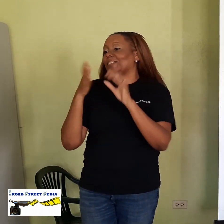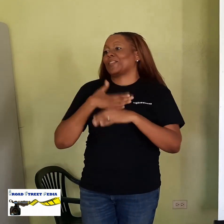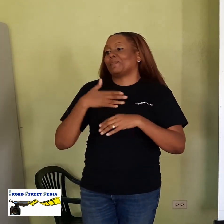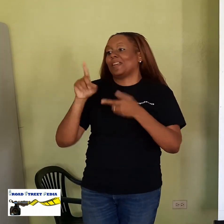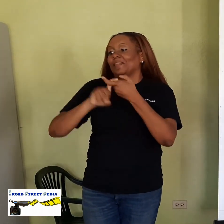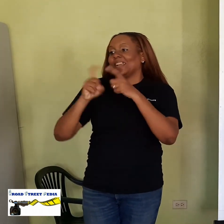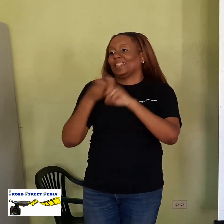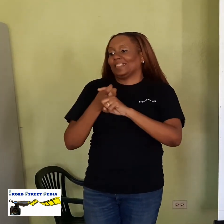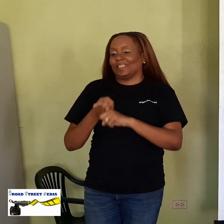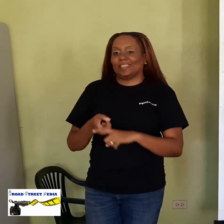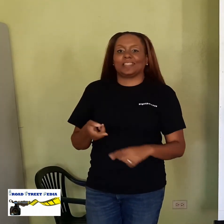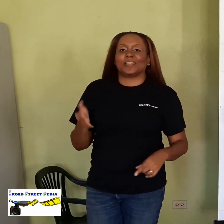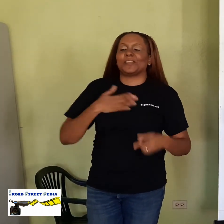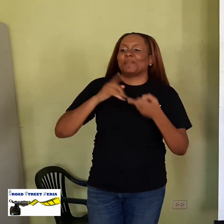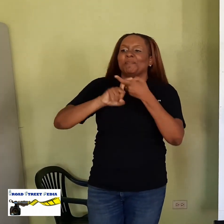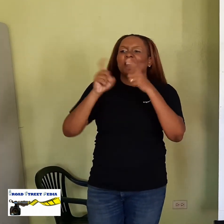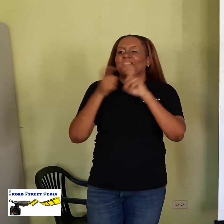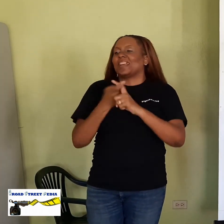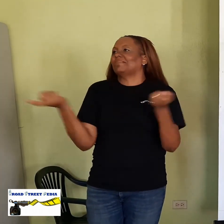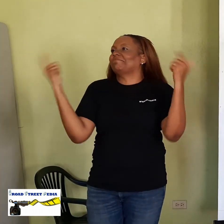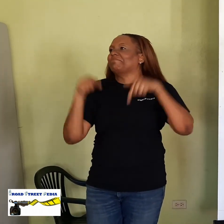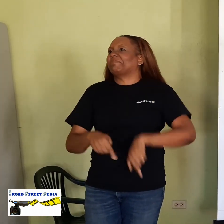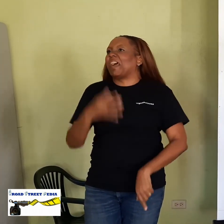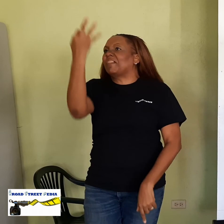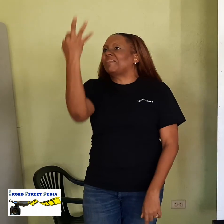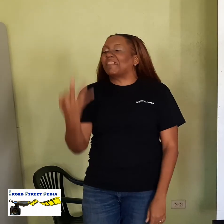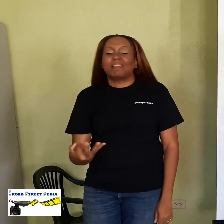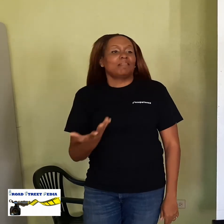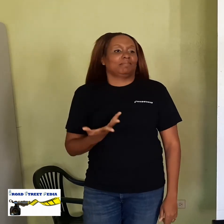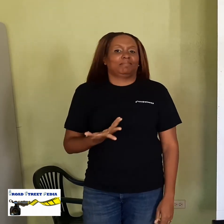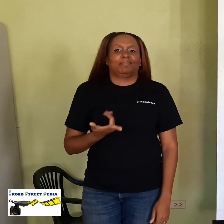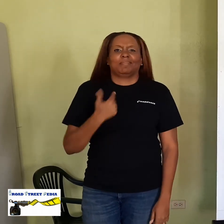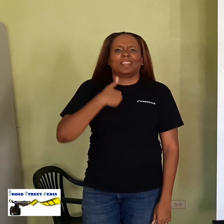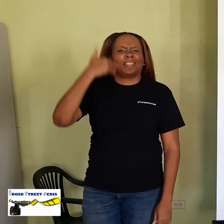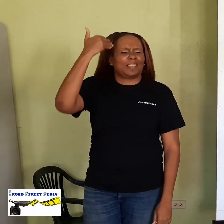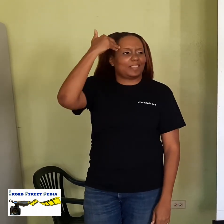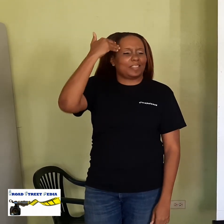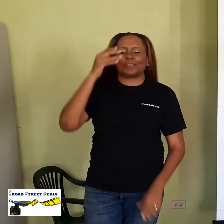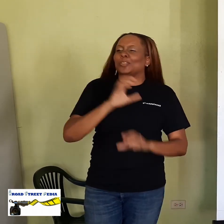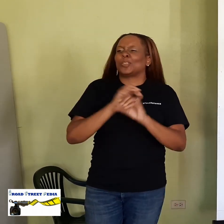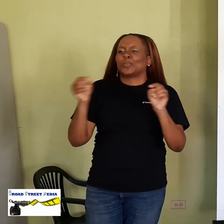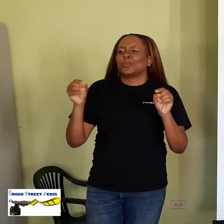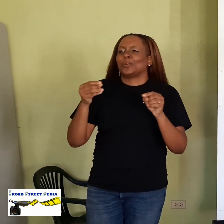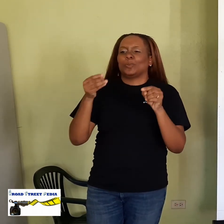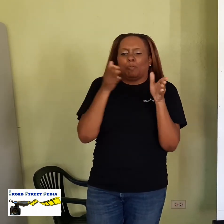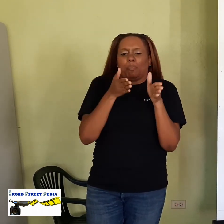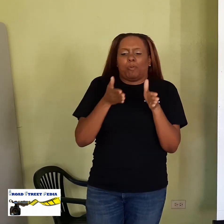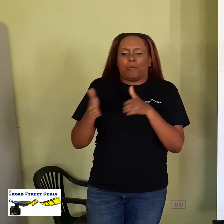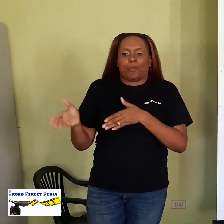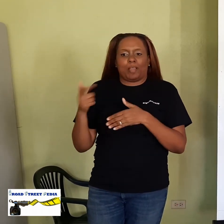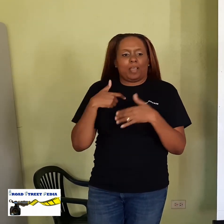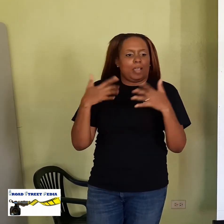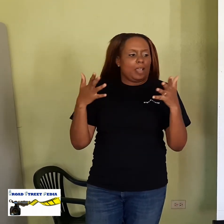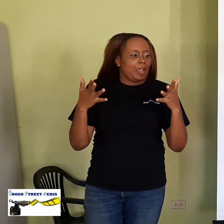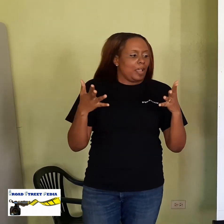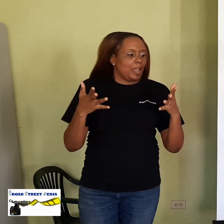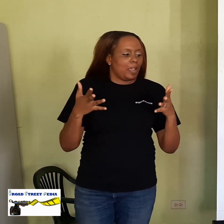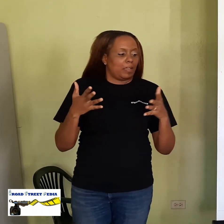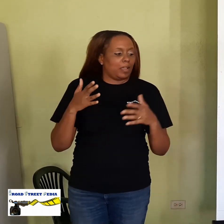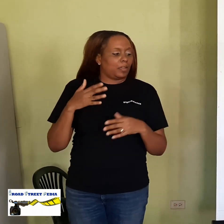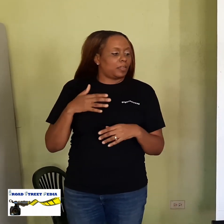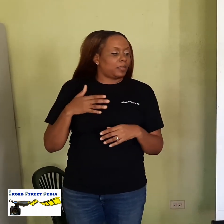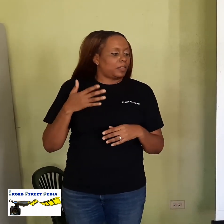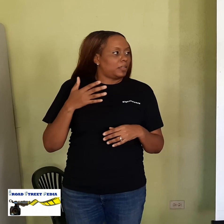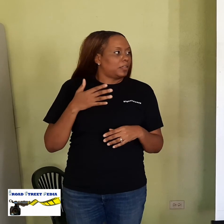friends who came here every single Friday. And in no particular order, I'm going to invite you to come